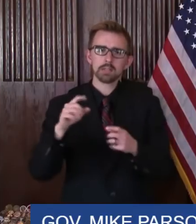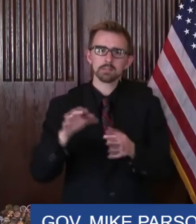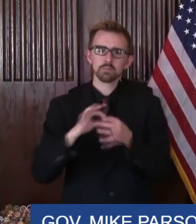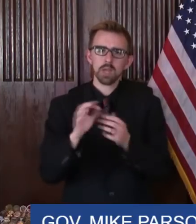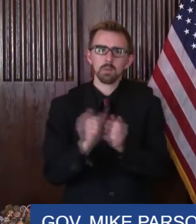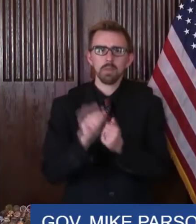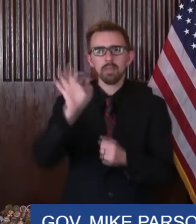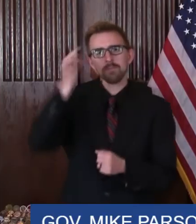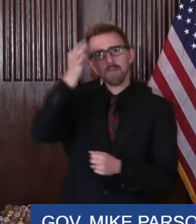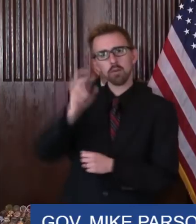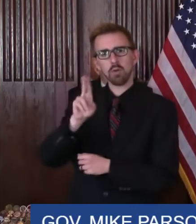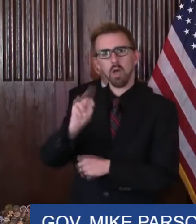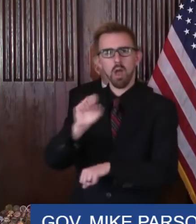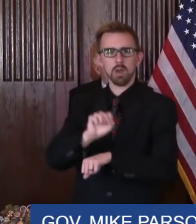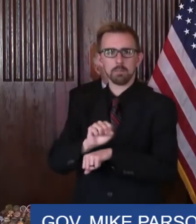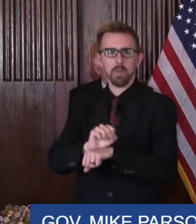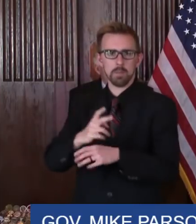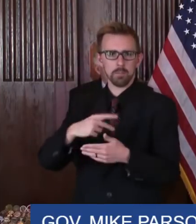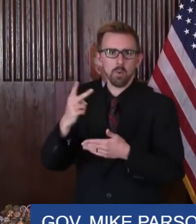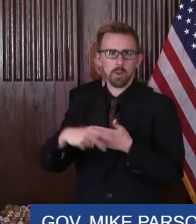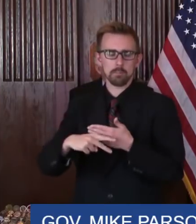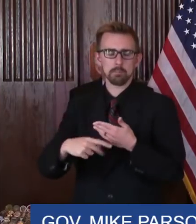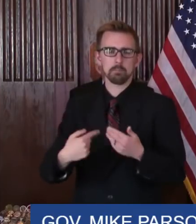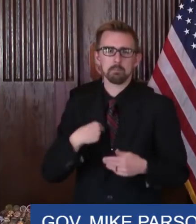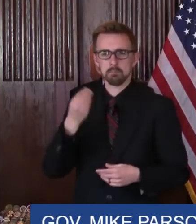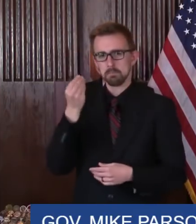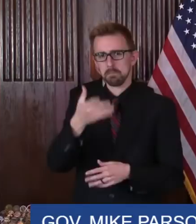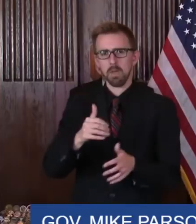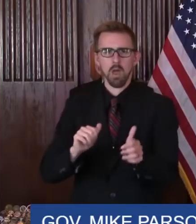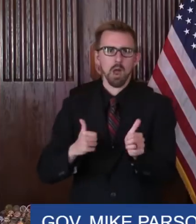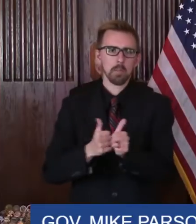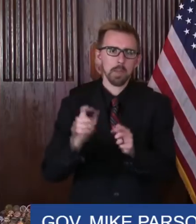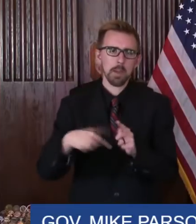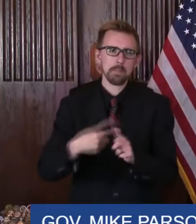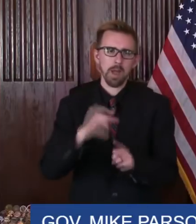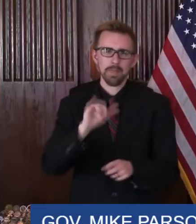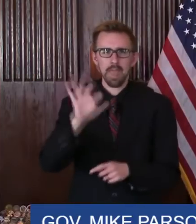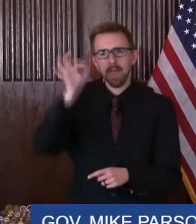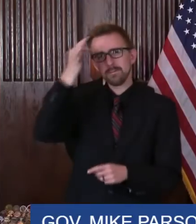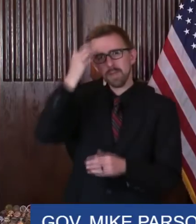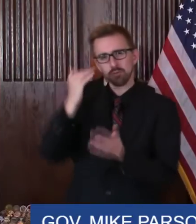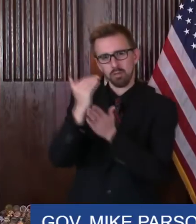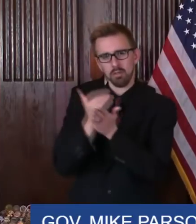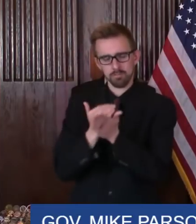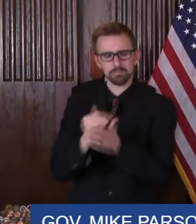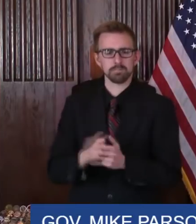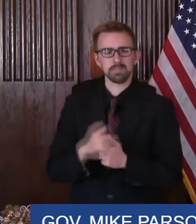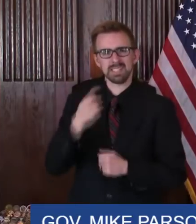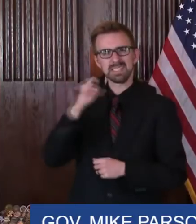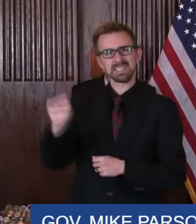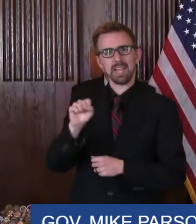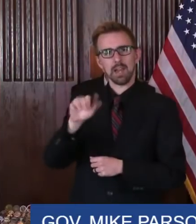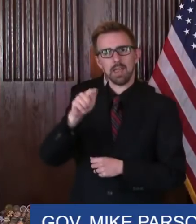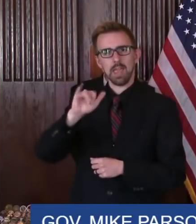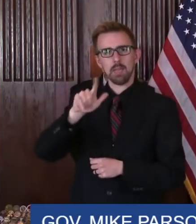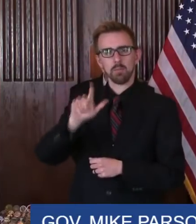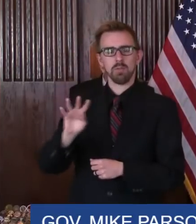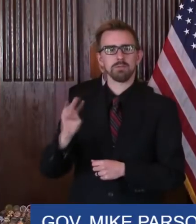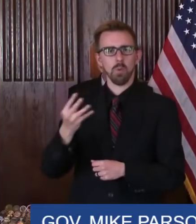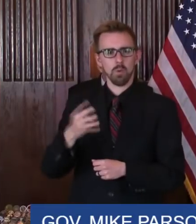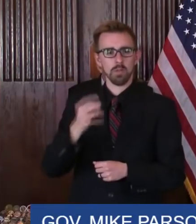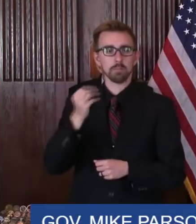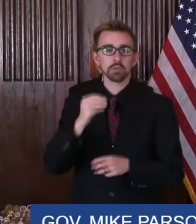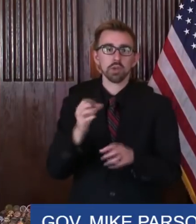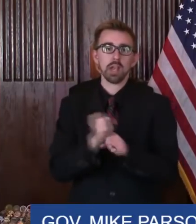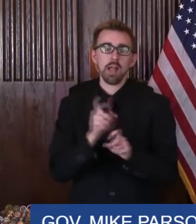about federal unemployment programs. And let me just give you an update about that federal guidance. On Saturday, April 4th, Missouri received the